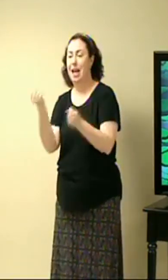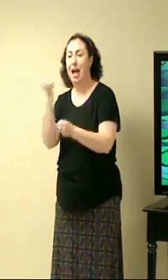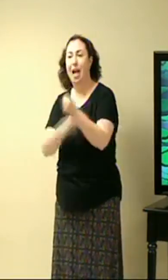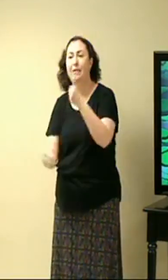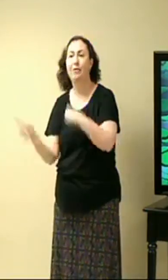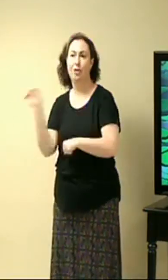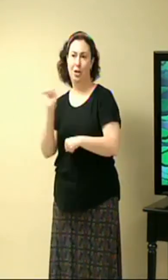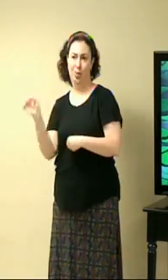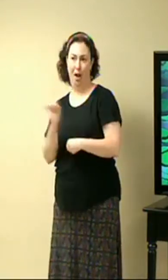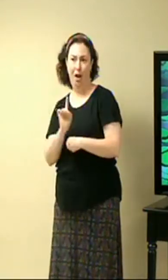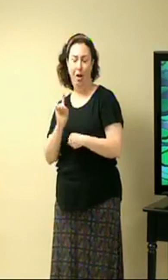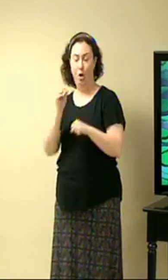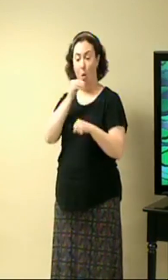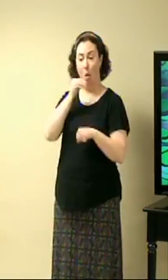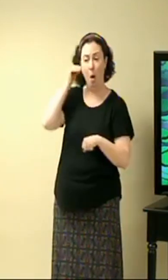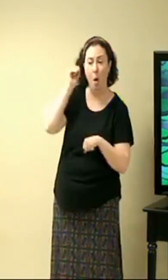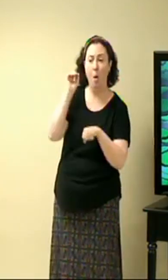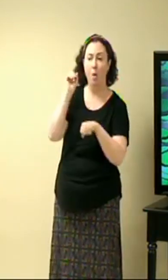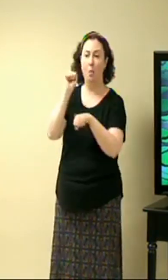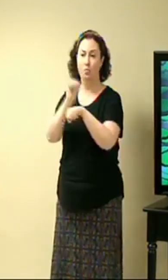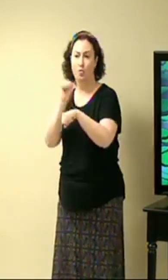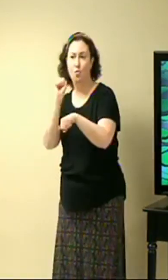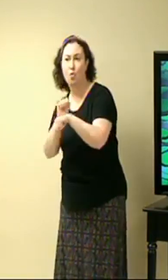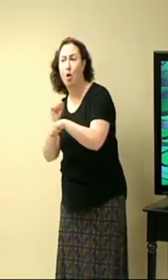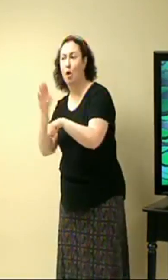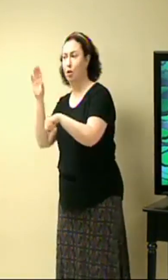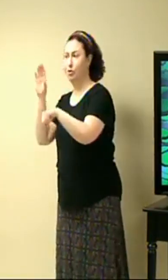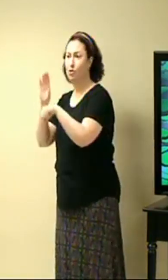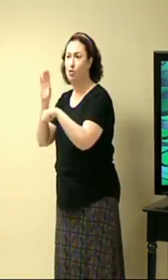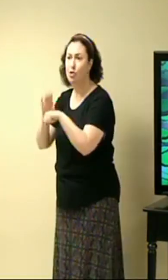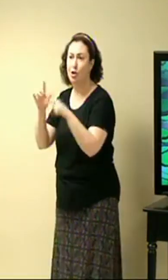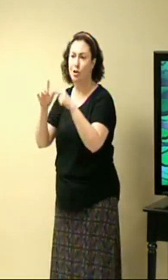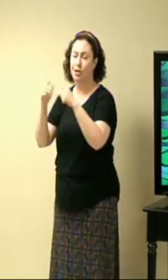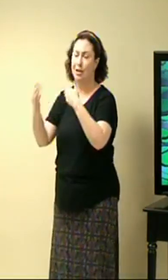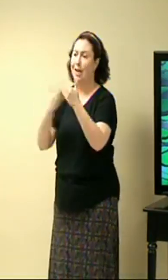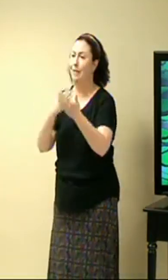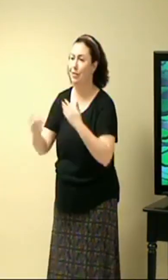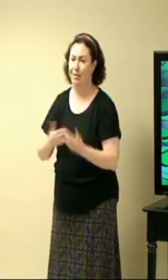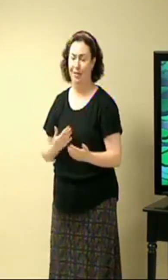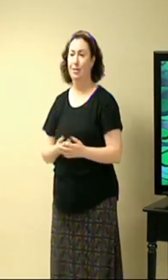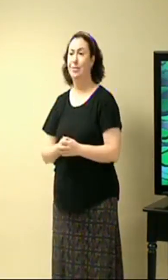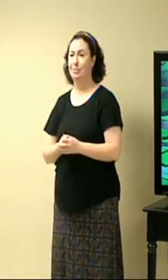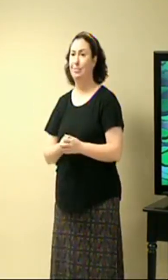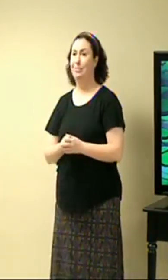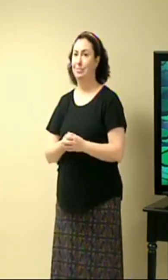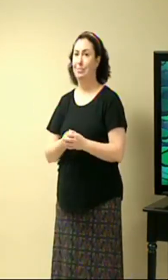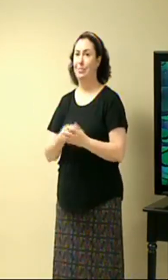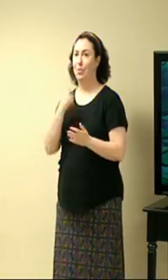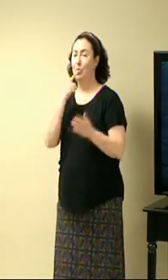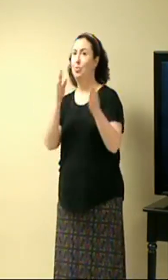this week. It's in his powerful name, the crucified and yet risen King, that we pray. Amen.